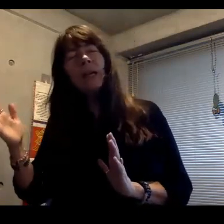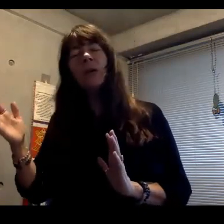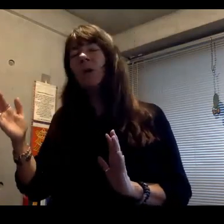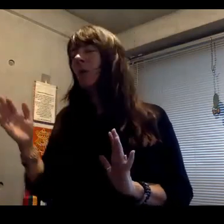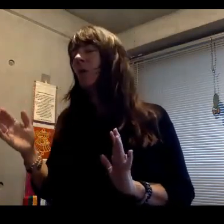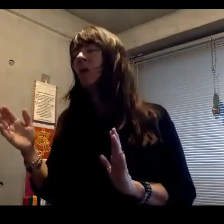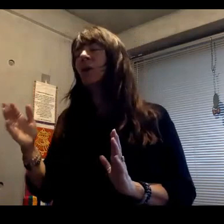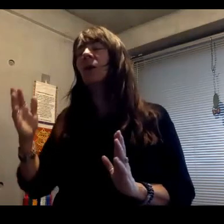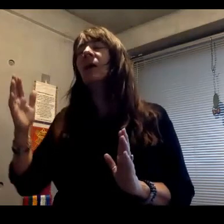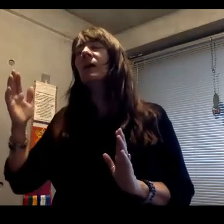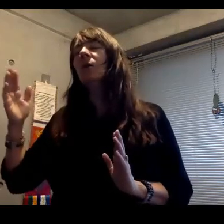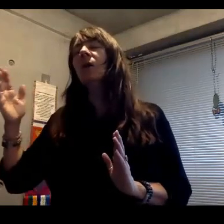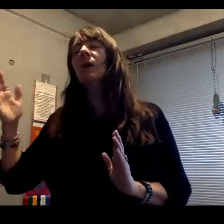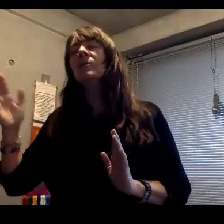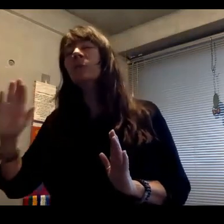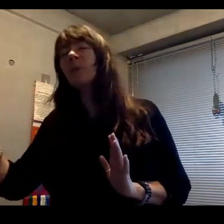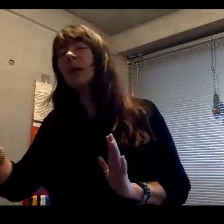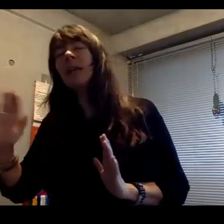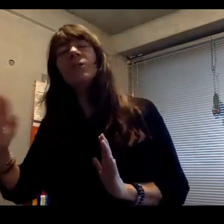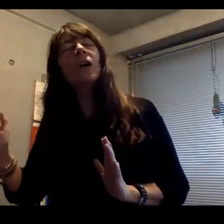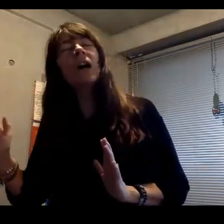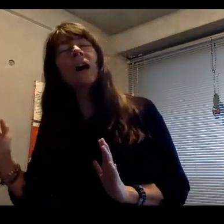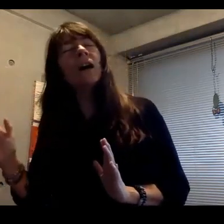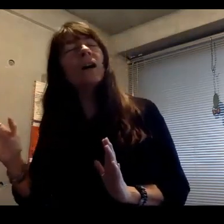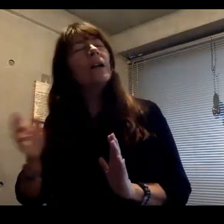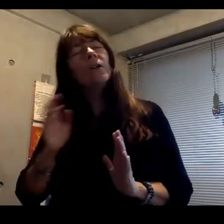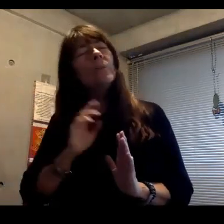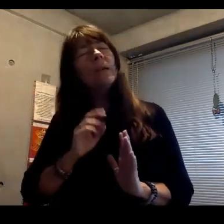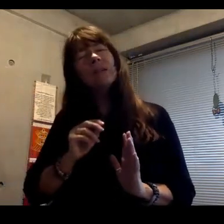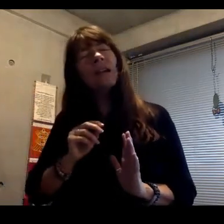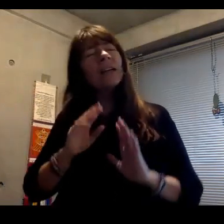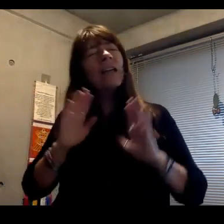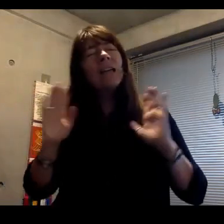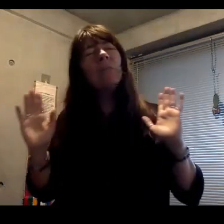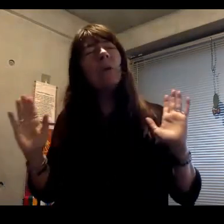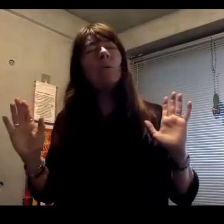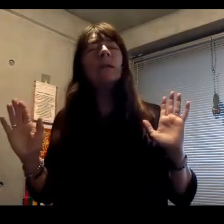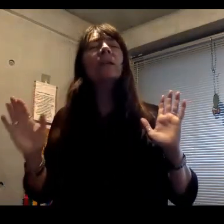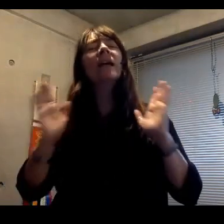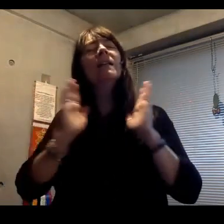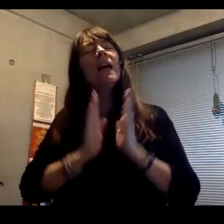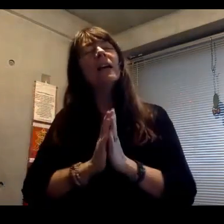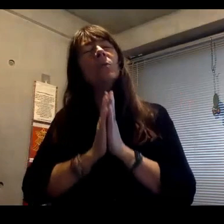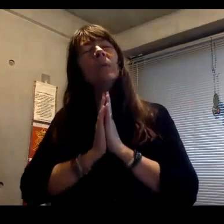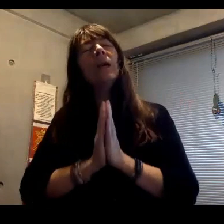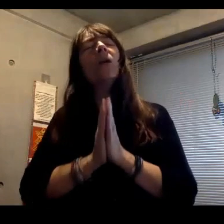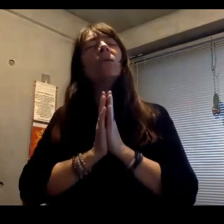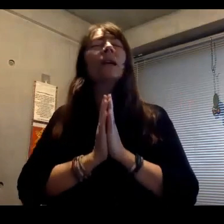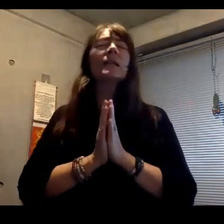big ego or your clean your car. You may decide any moment, and